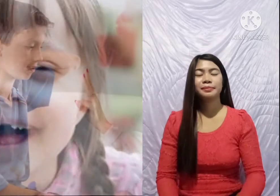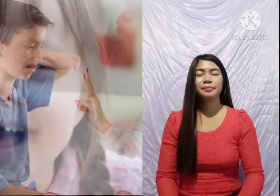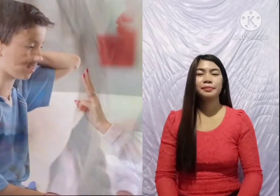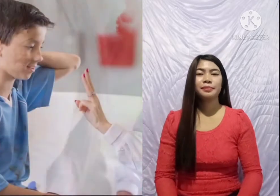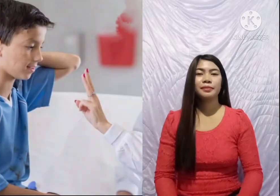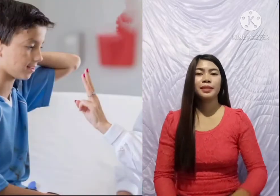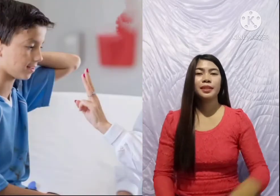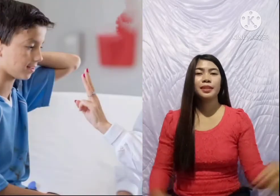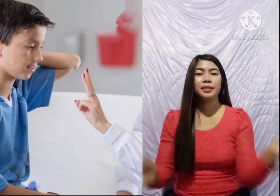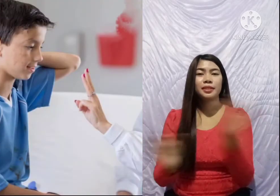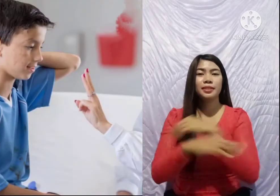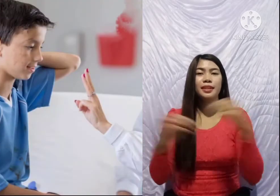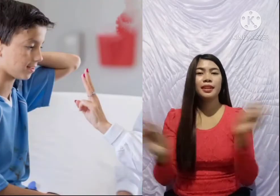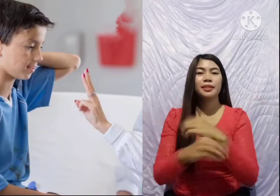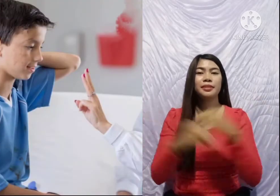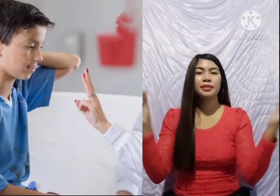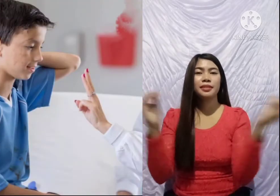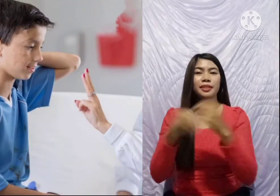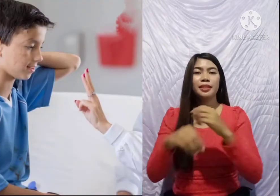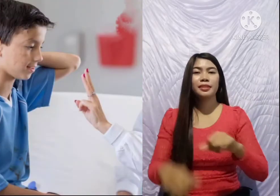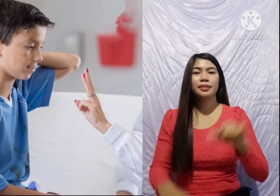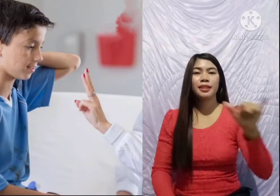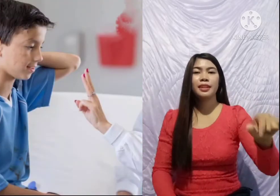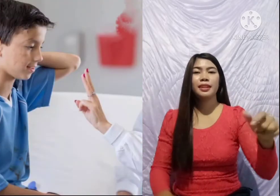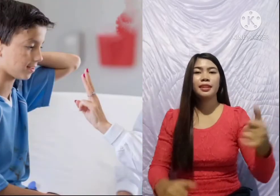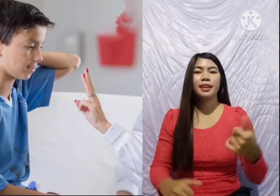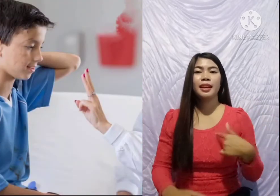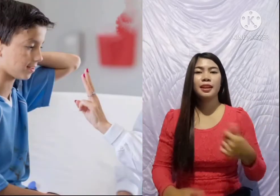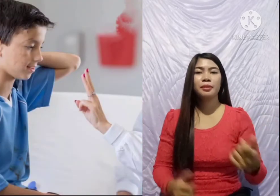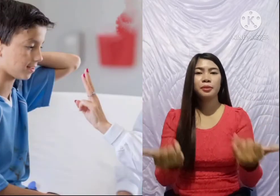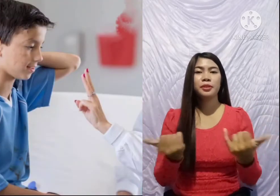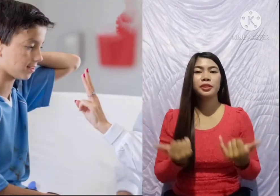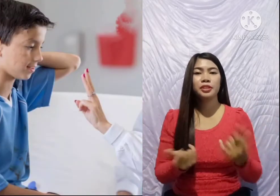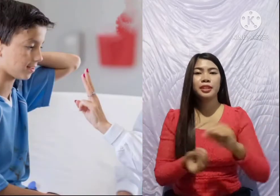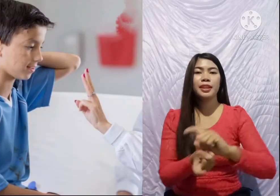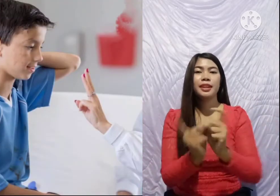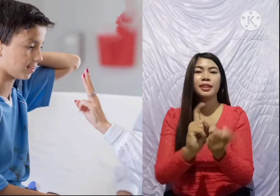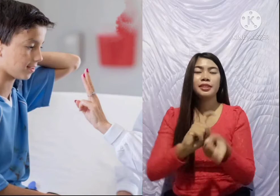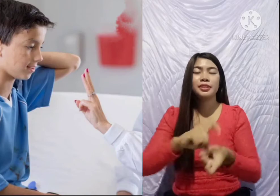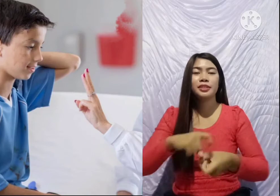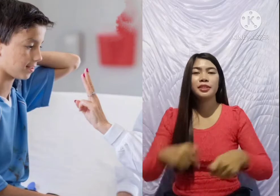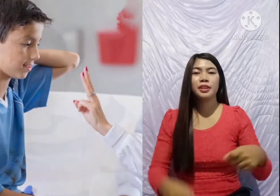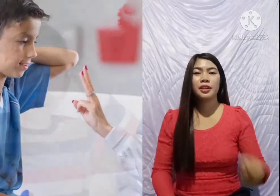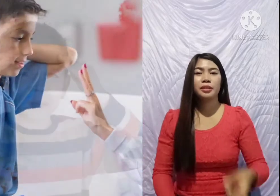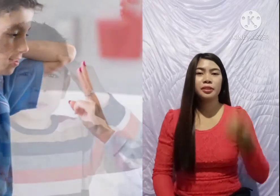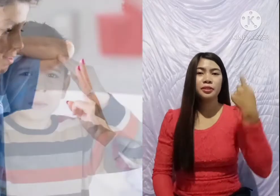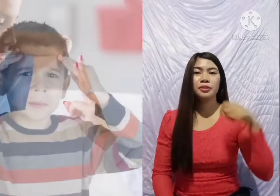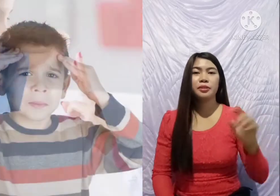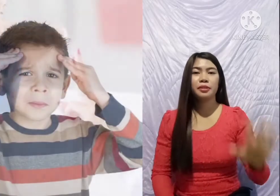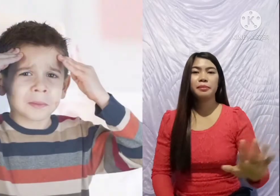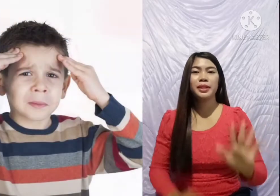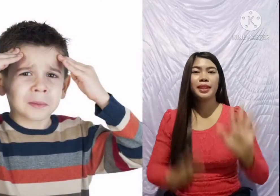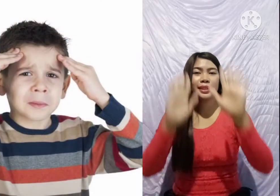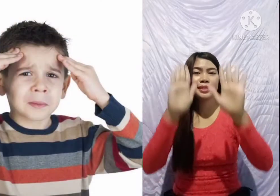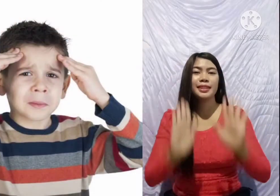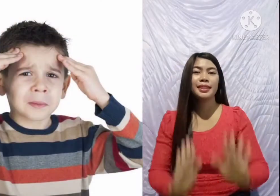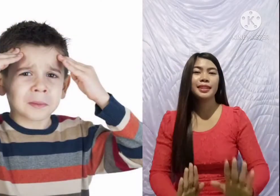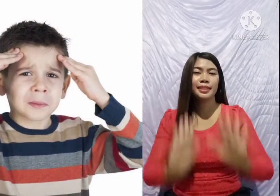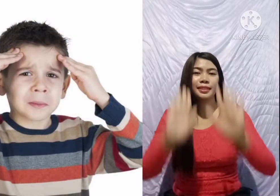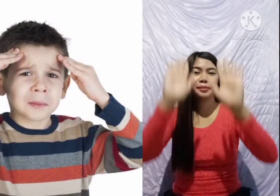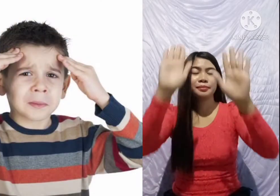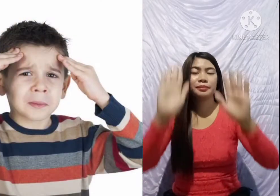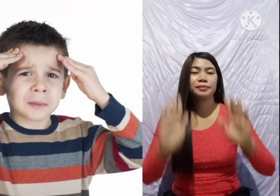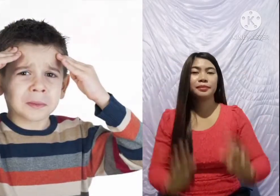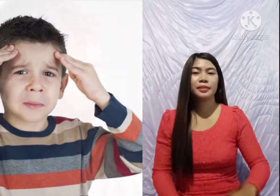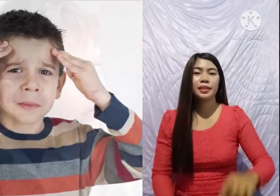There's not a thing that I would change. Cause you're amazing,